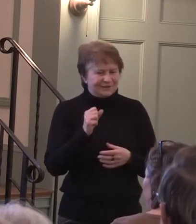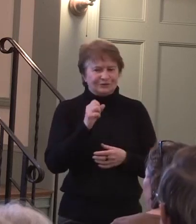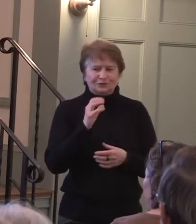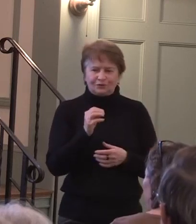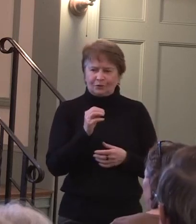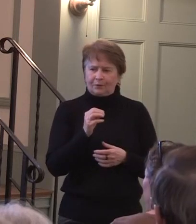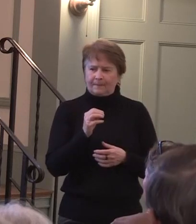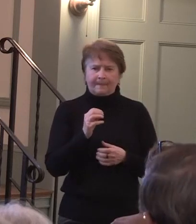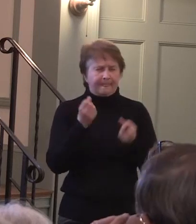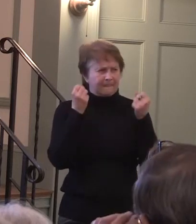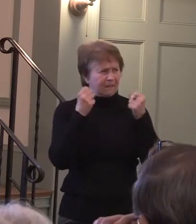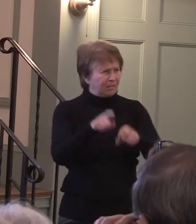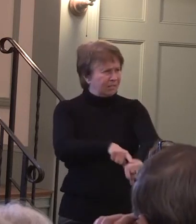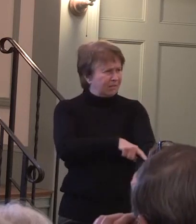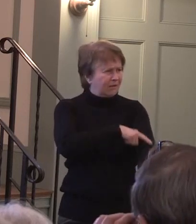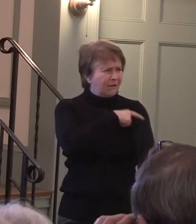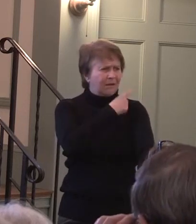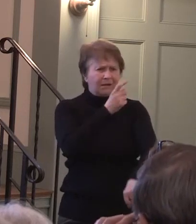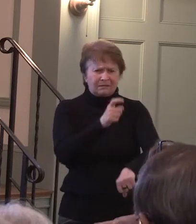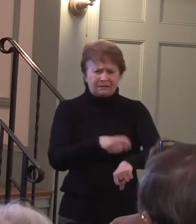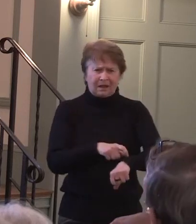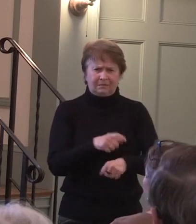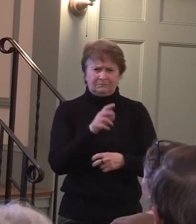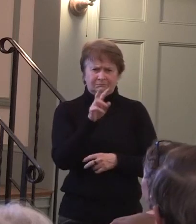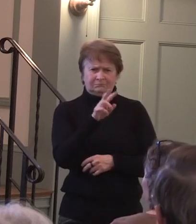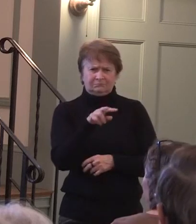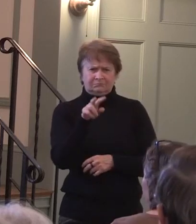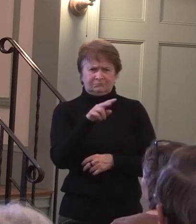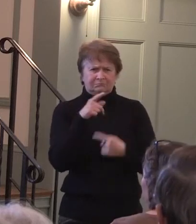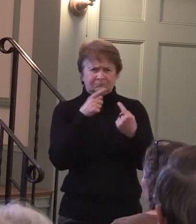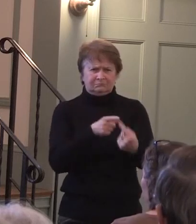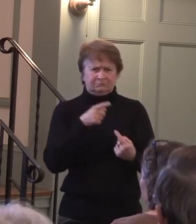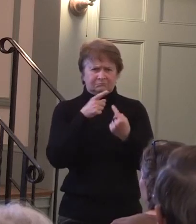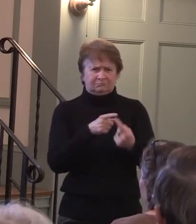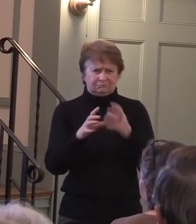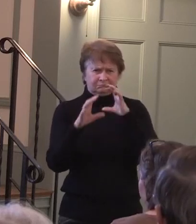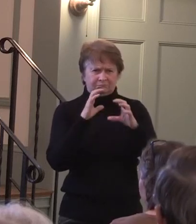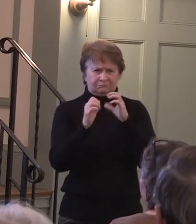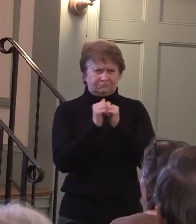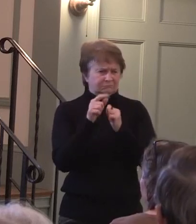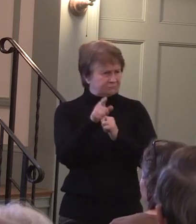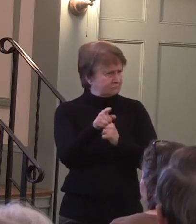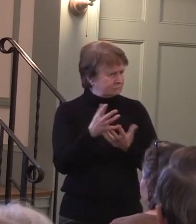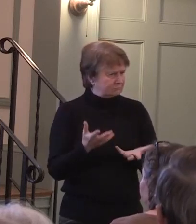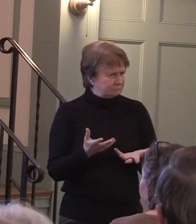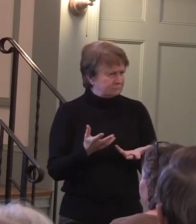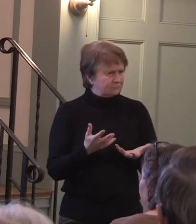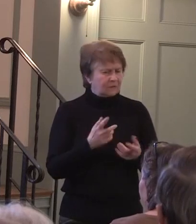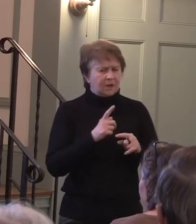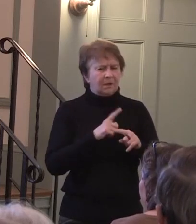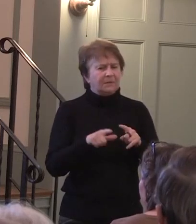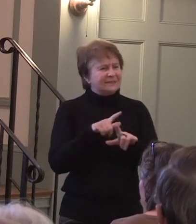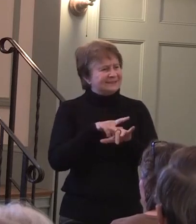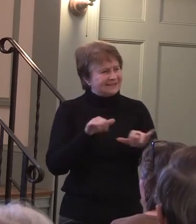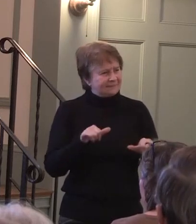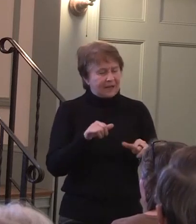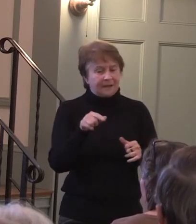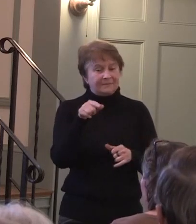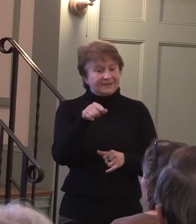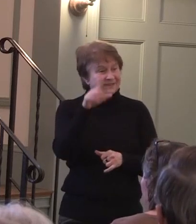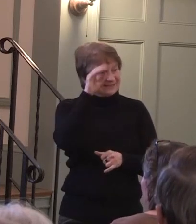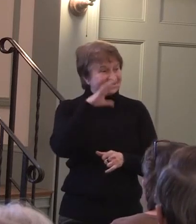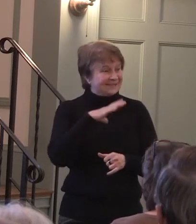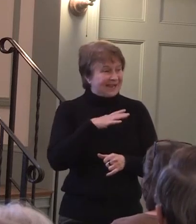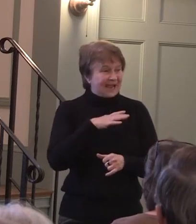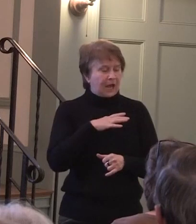So for a long time, I had a difficult time talking to him. But at the same time, this guy